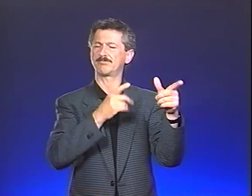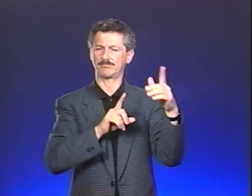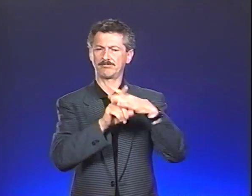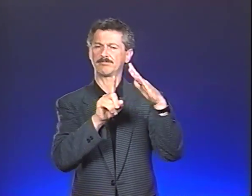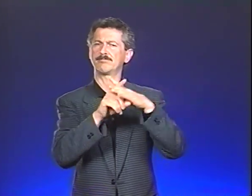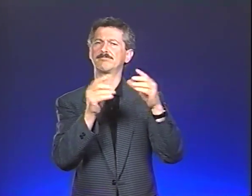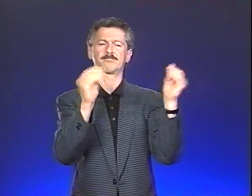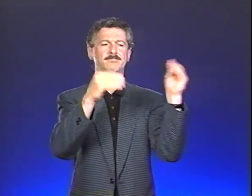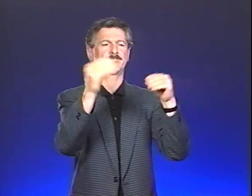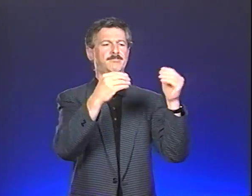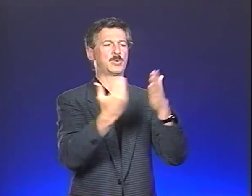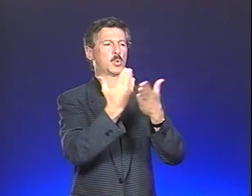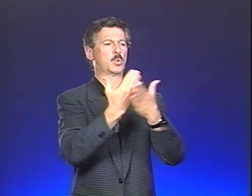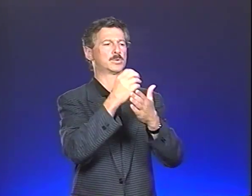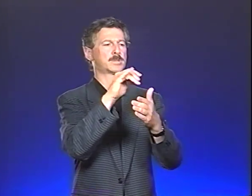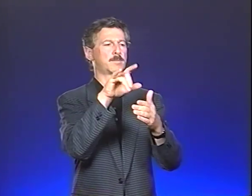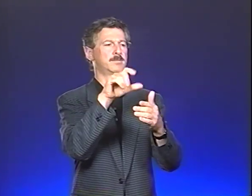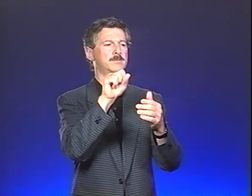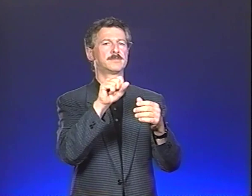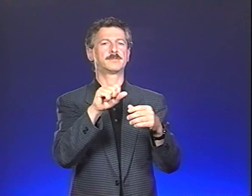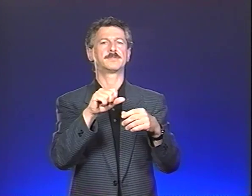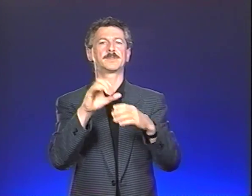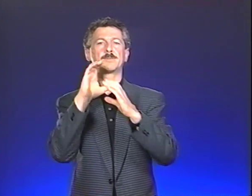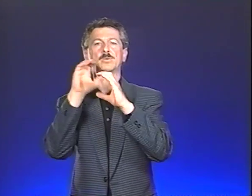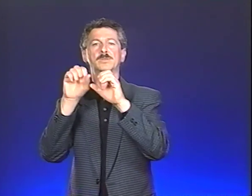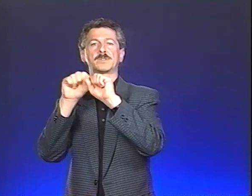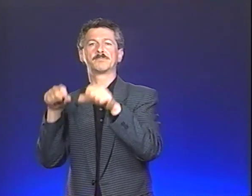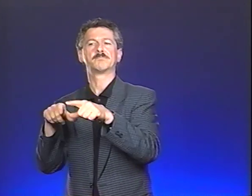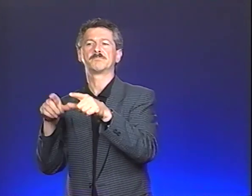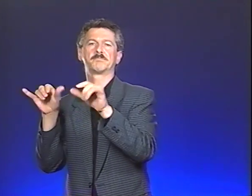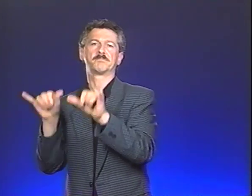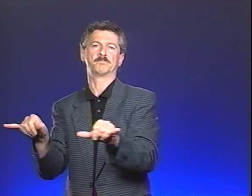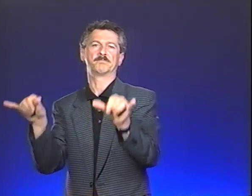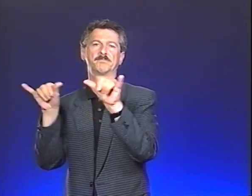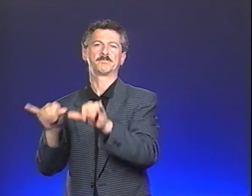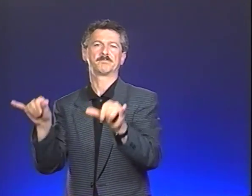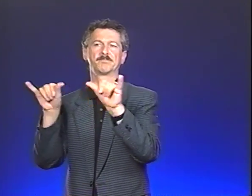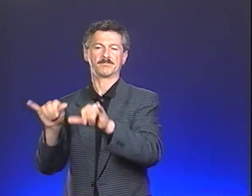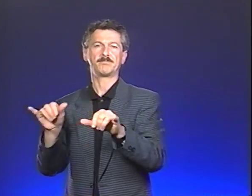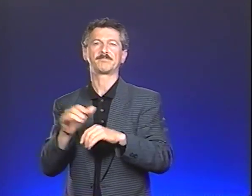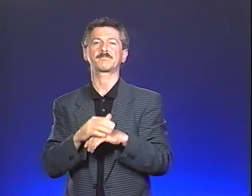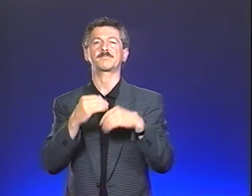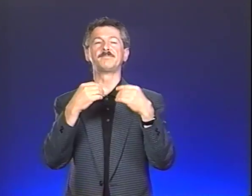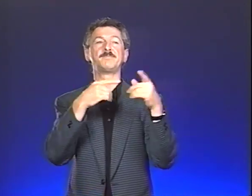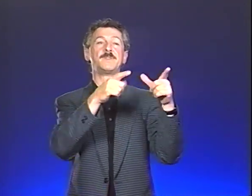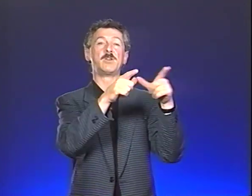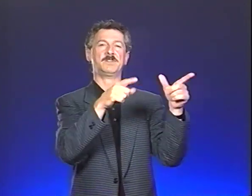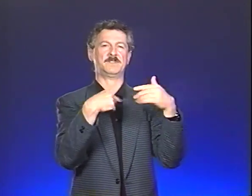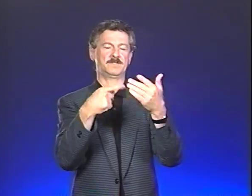Another unique feature of language is the creation of new symbols, whereas other communication systems are much more